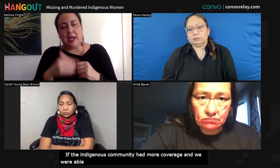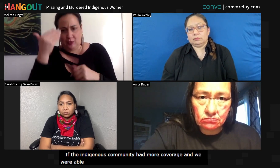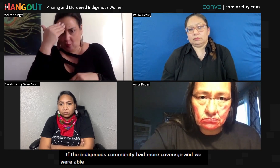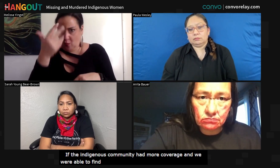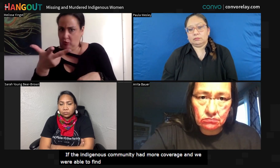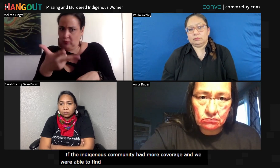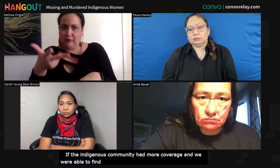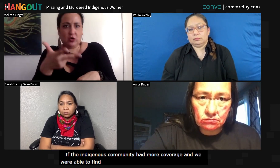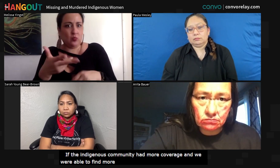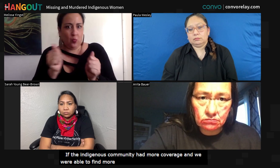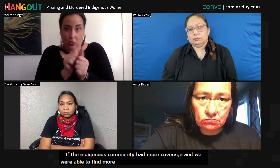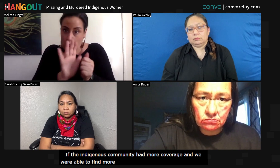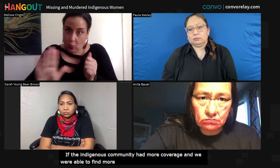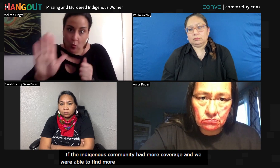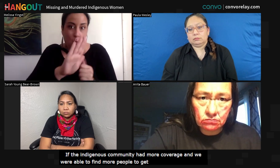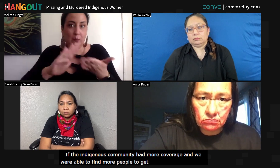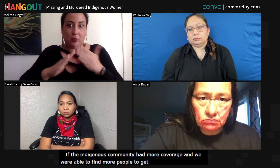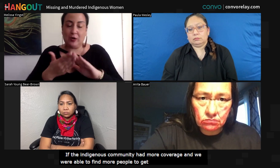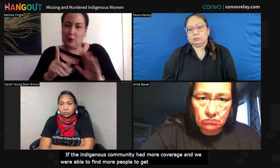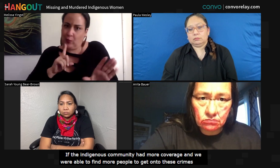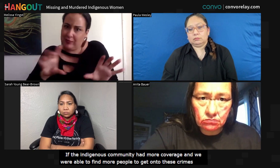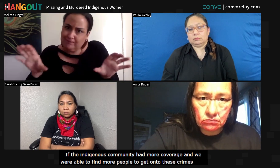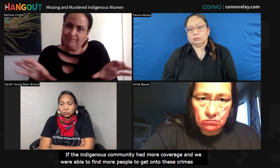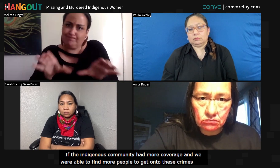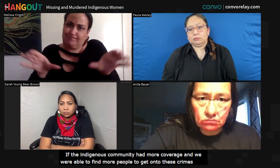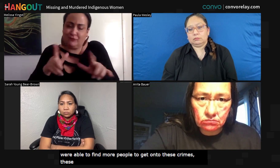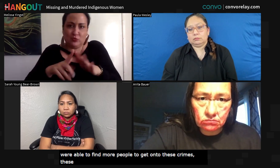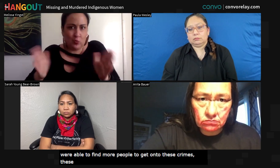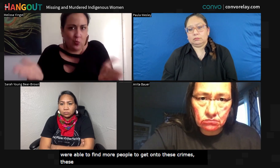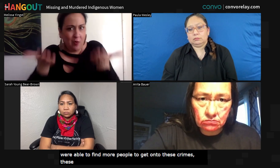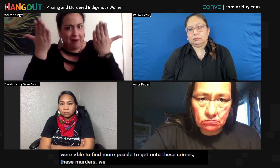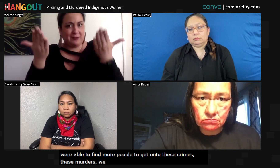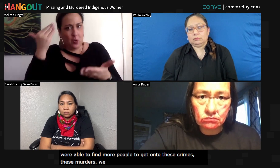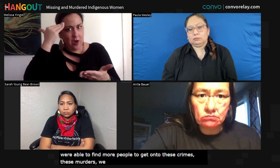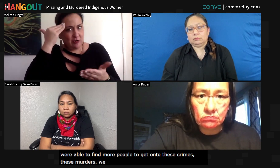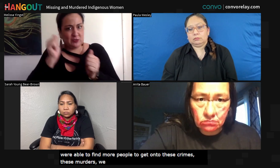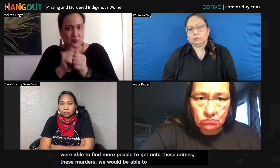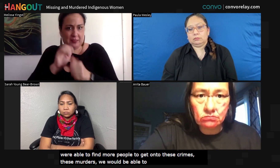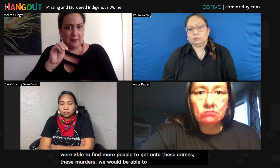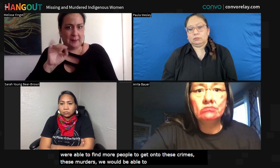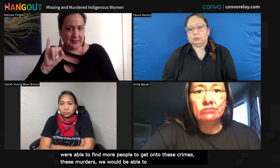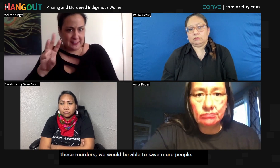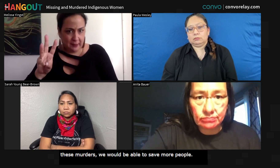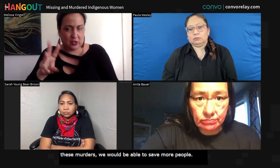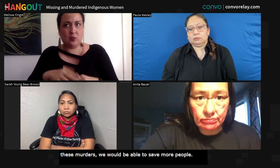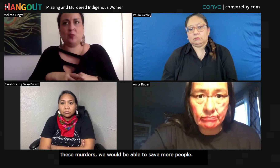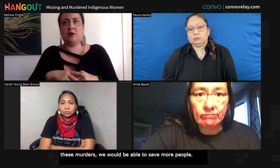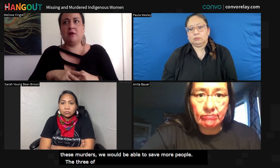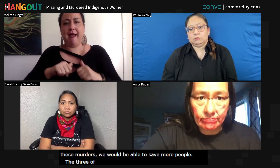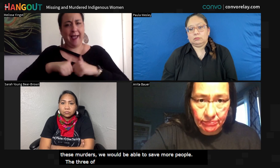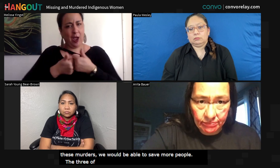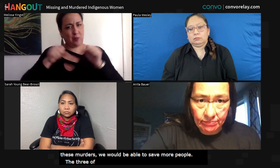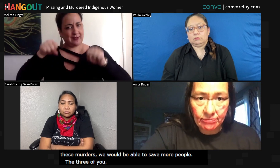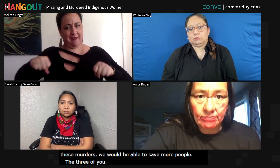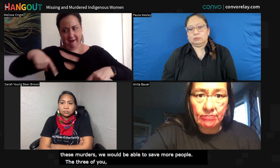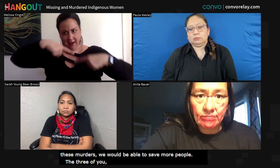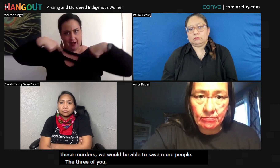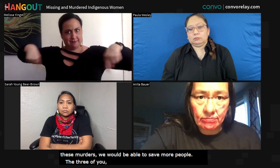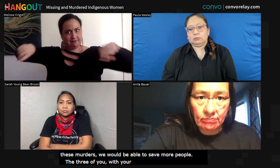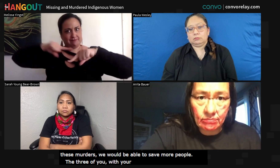these murders, we would be able to save more people. And the three of you with your communities have really been activists to raise awareness to